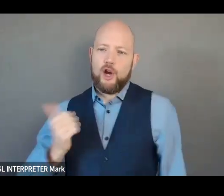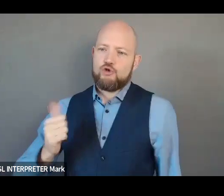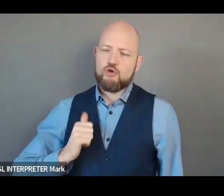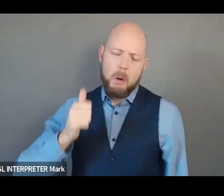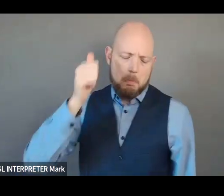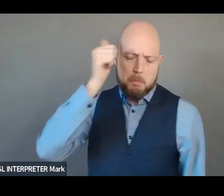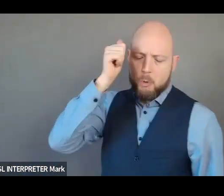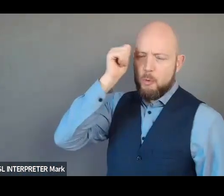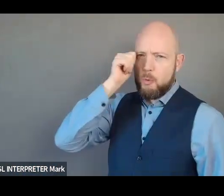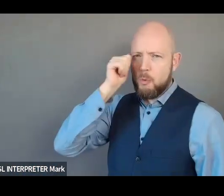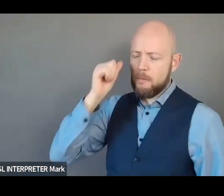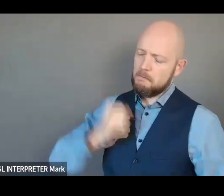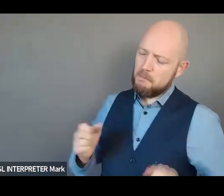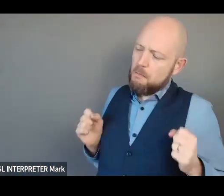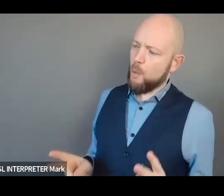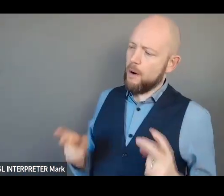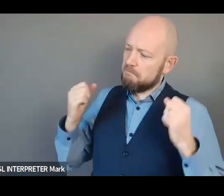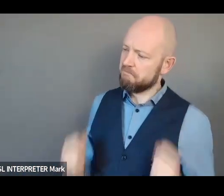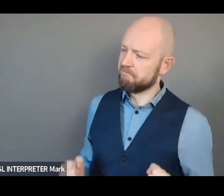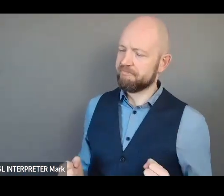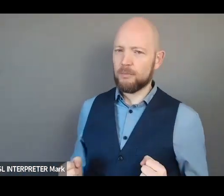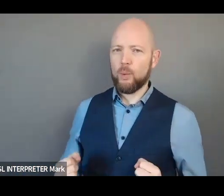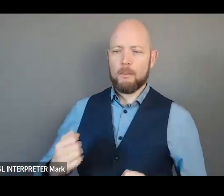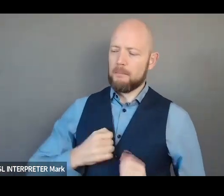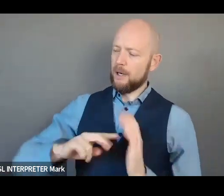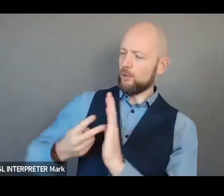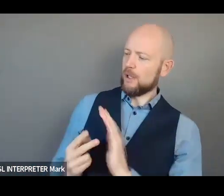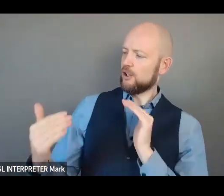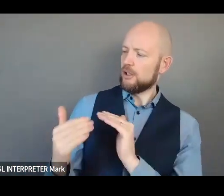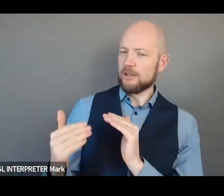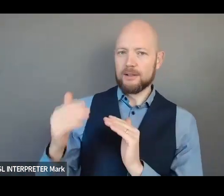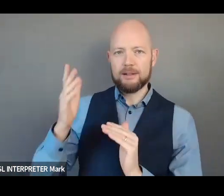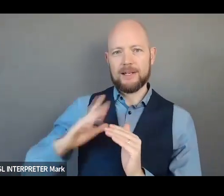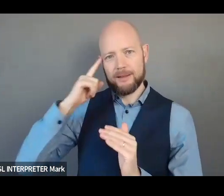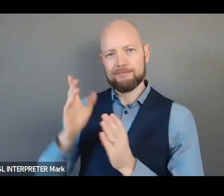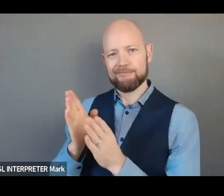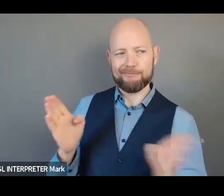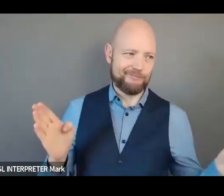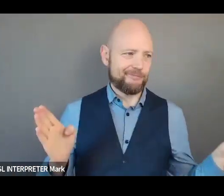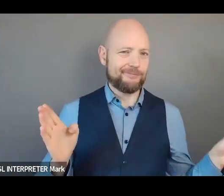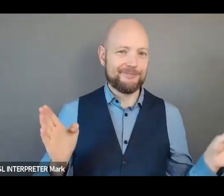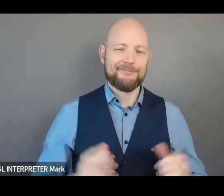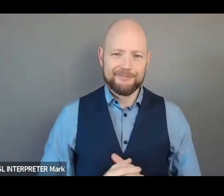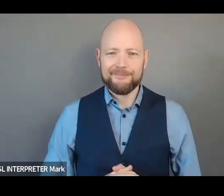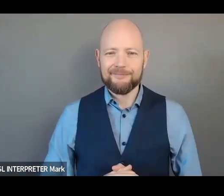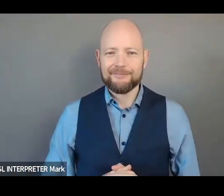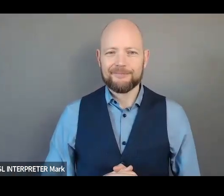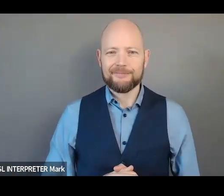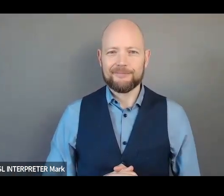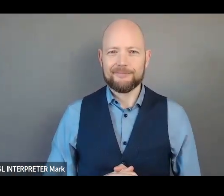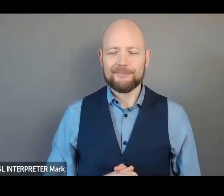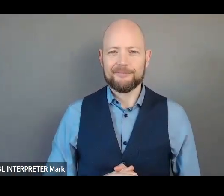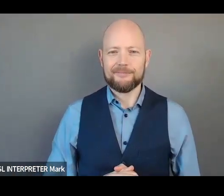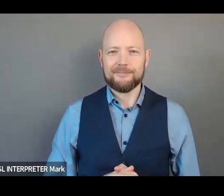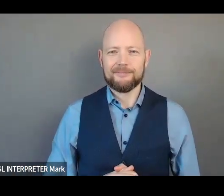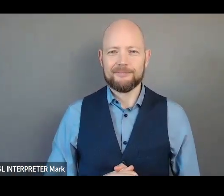do it in a particular way that suits the organisation rather than suits particular people who would like to benefit from this. And ultimately, key issue